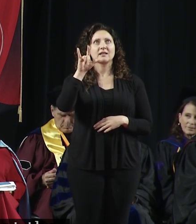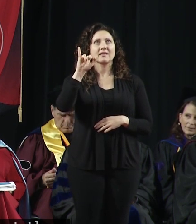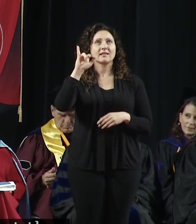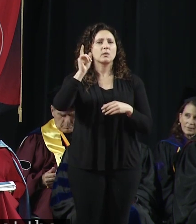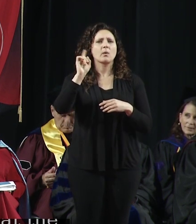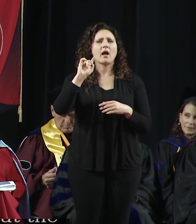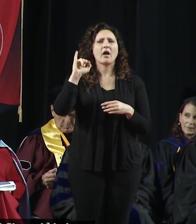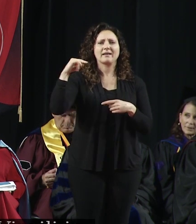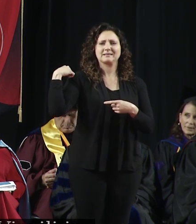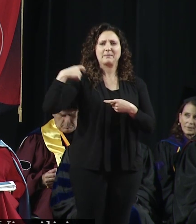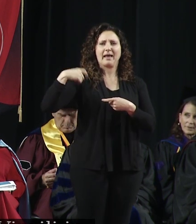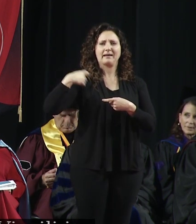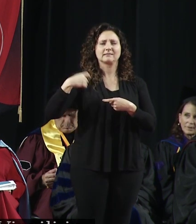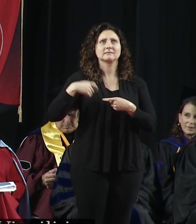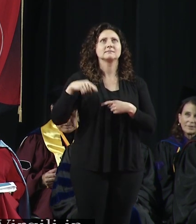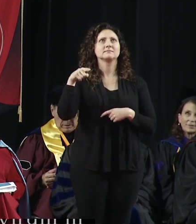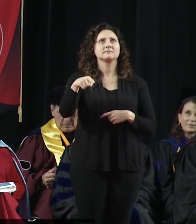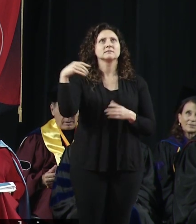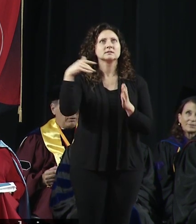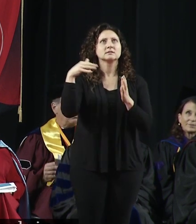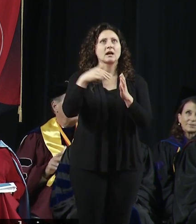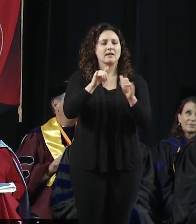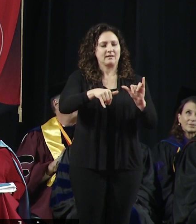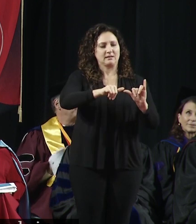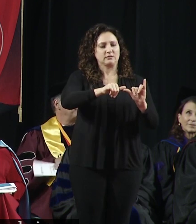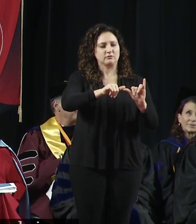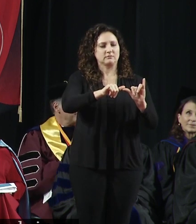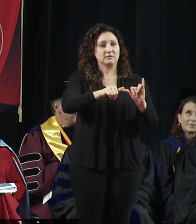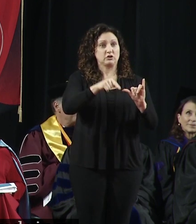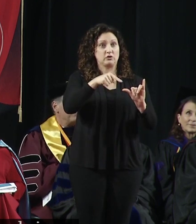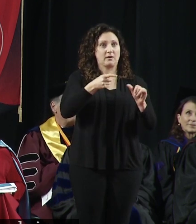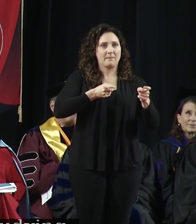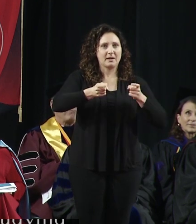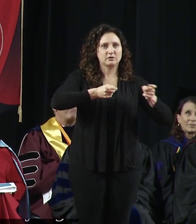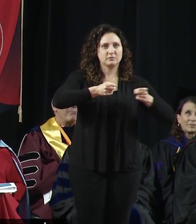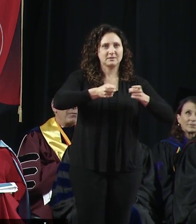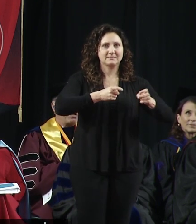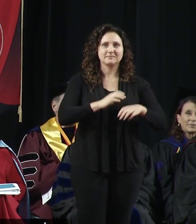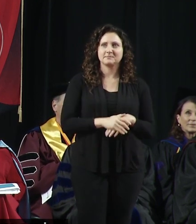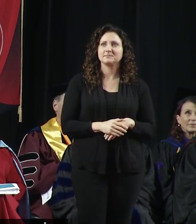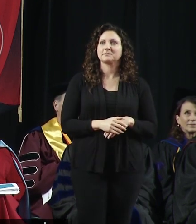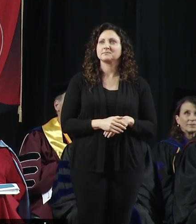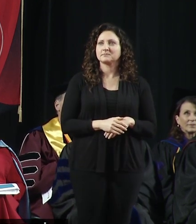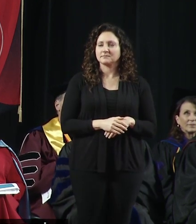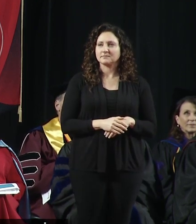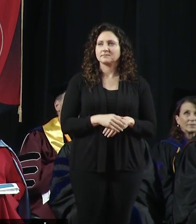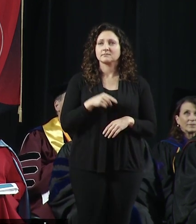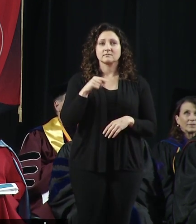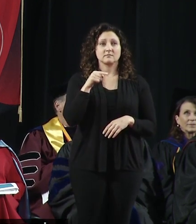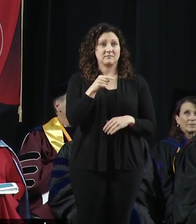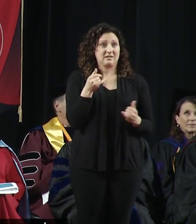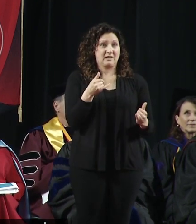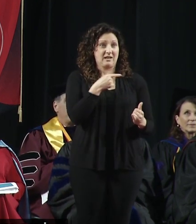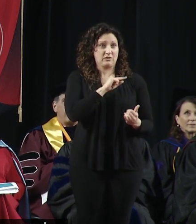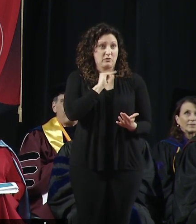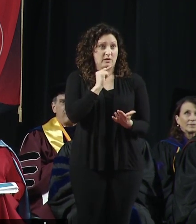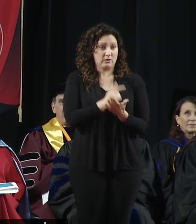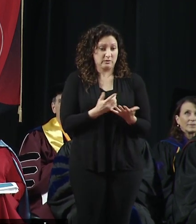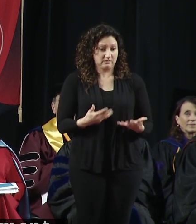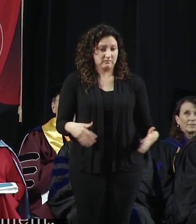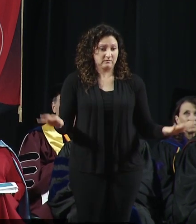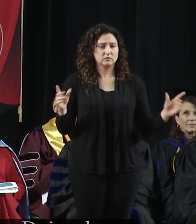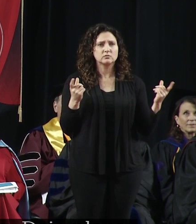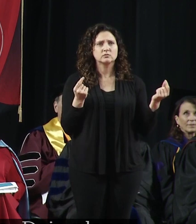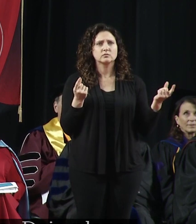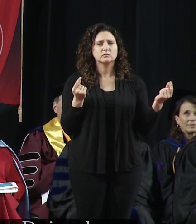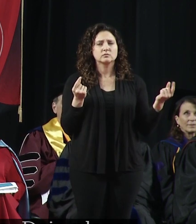in Tarragona, Spain, studying engineering management. Following her graduation today, Deja